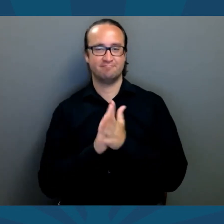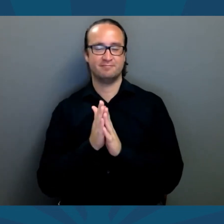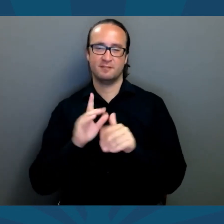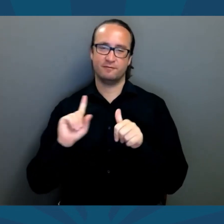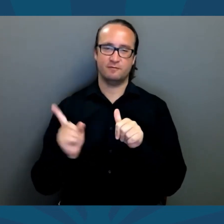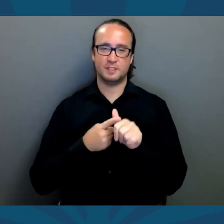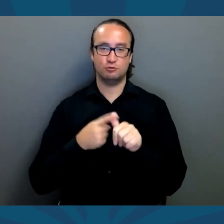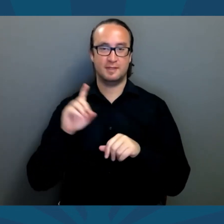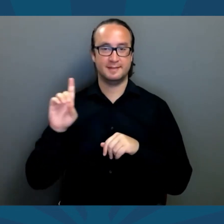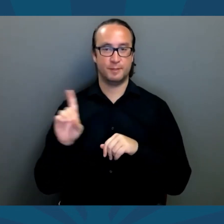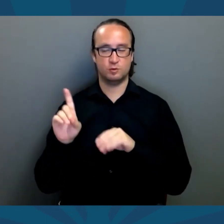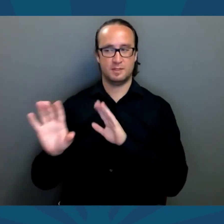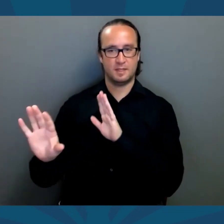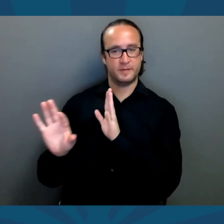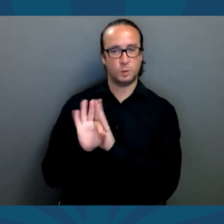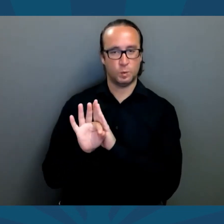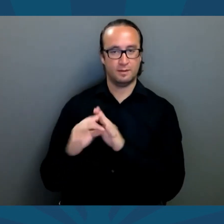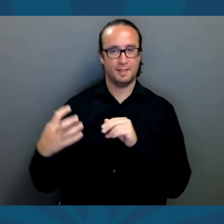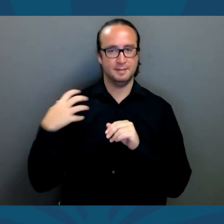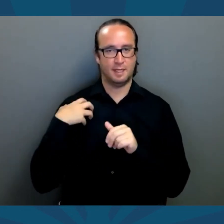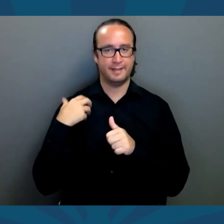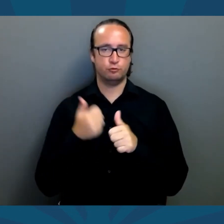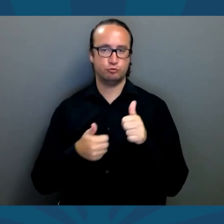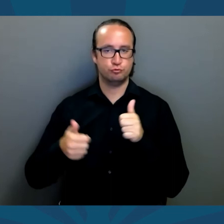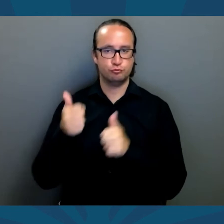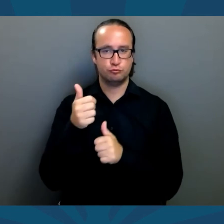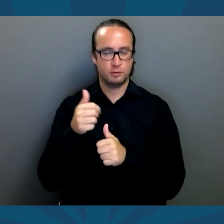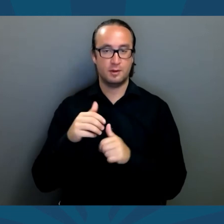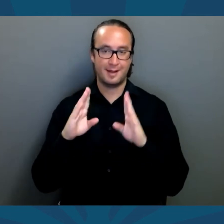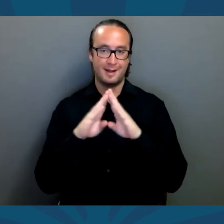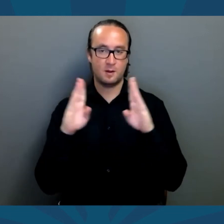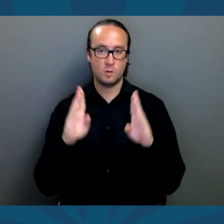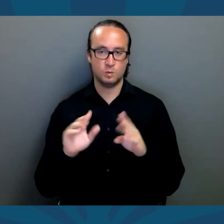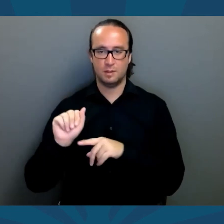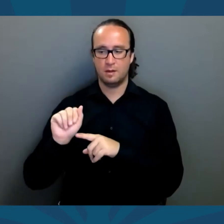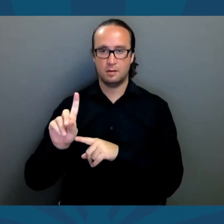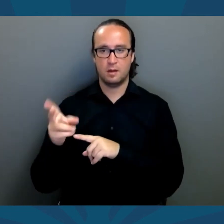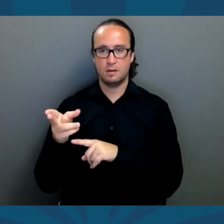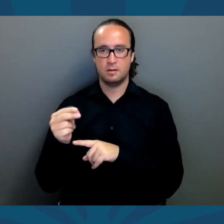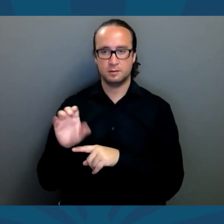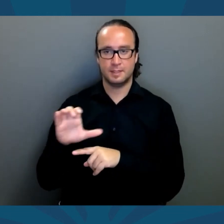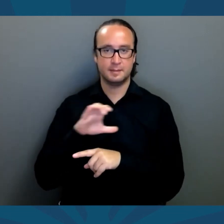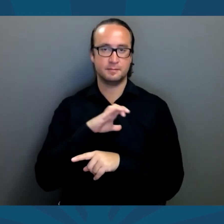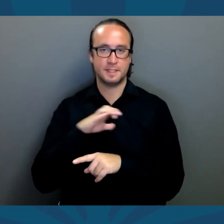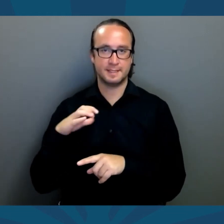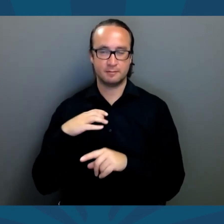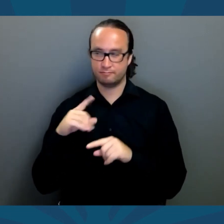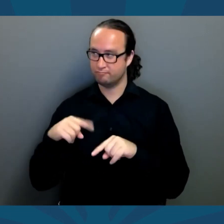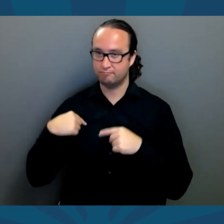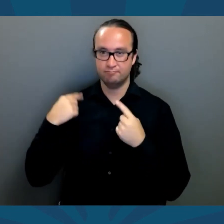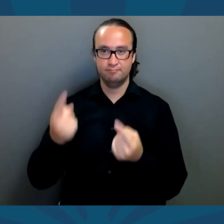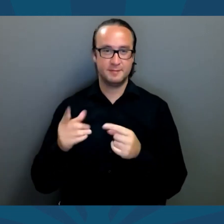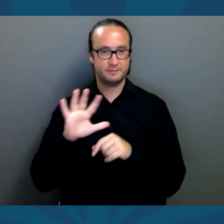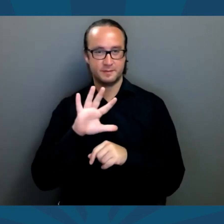In her first term as representative, Jen became the first Democrat appointed to